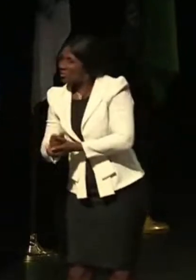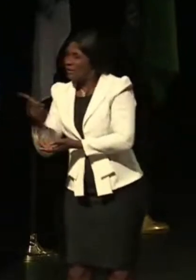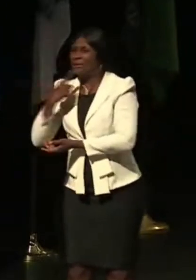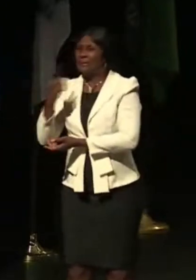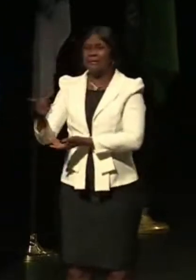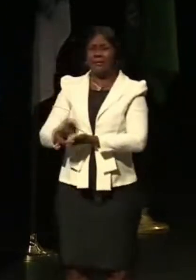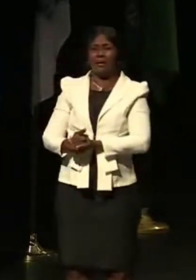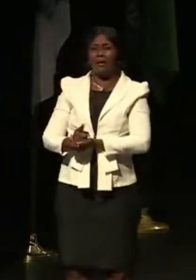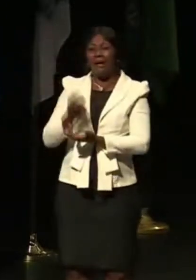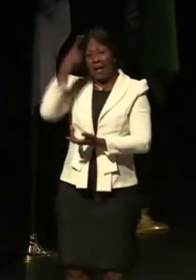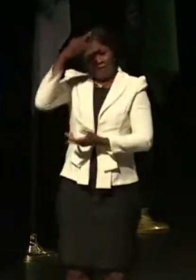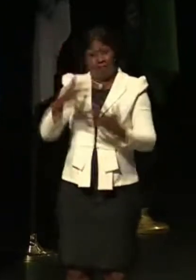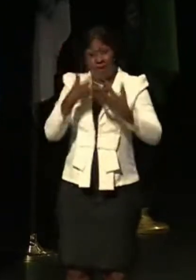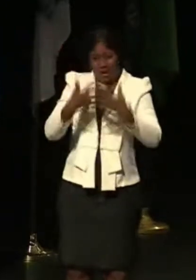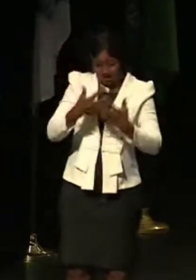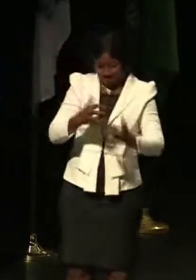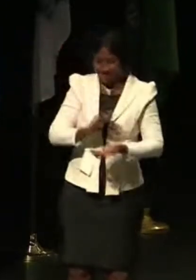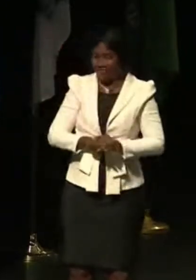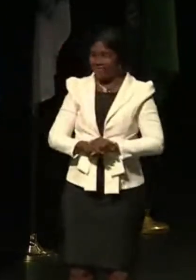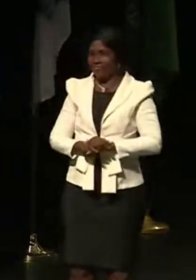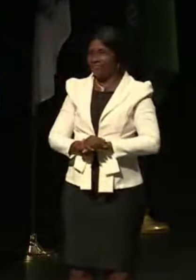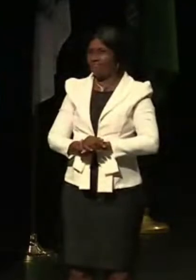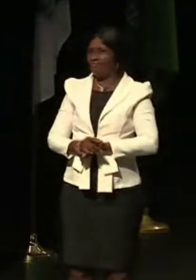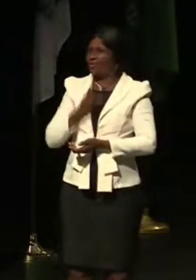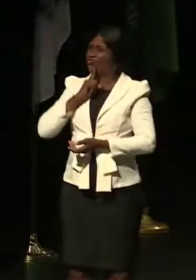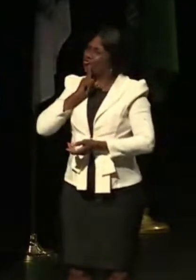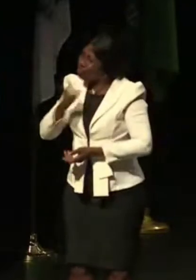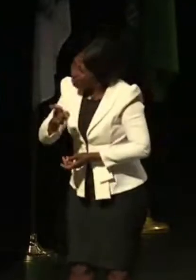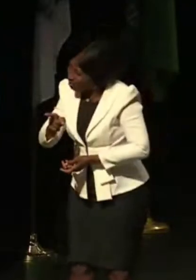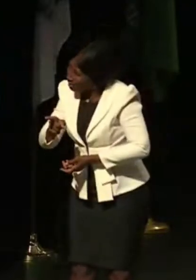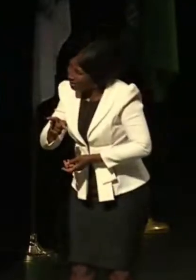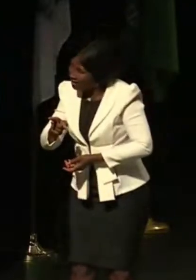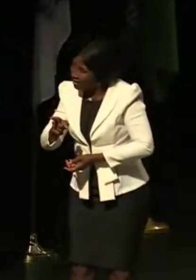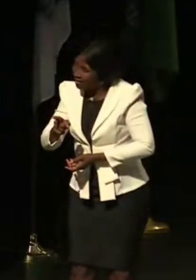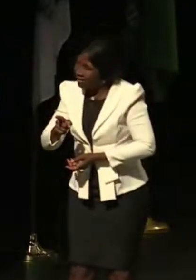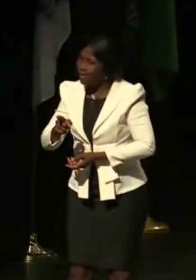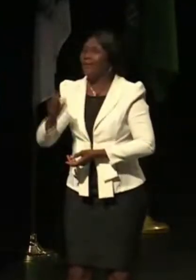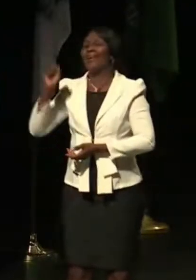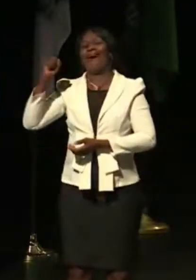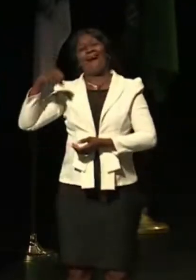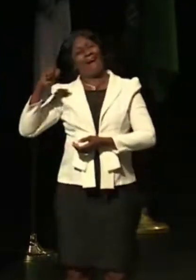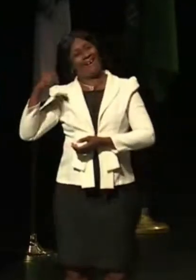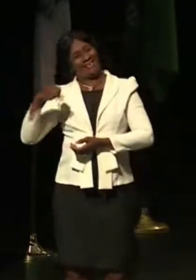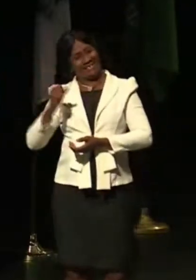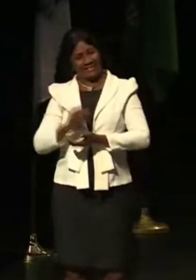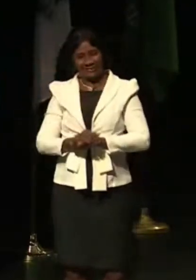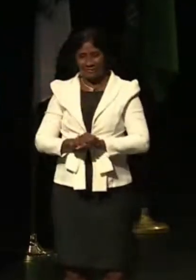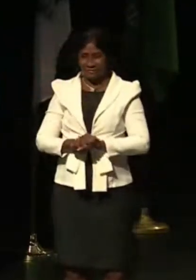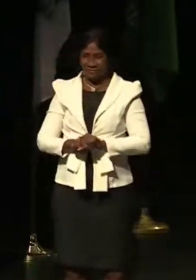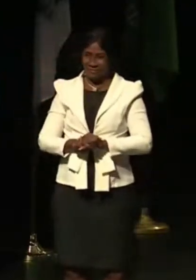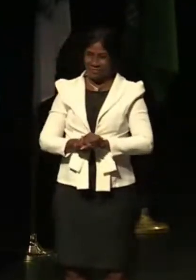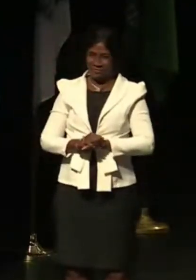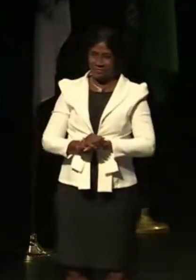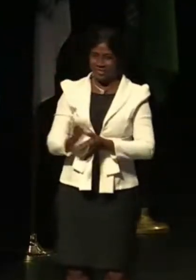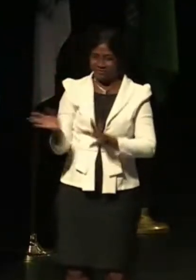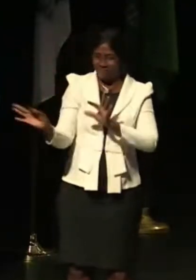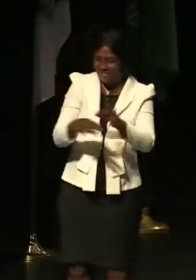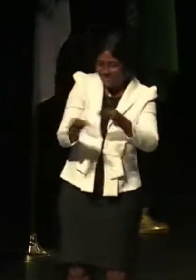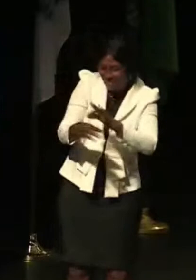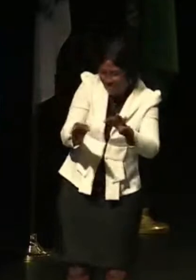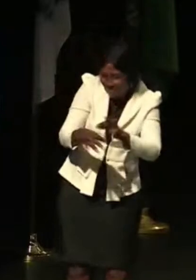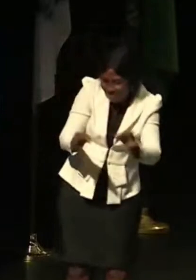engine. He said, are you sure? And the fella sold it for nearly nothing, and I put it together happily and got it to work by a miracle.